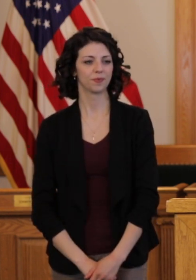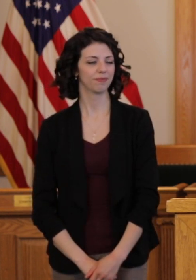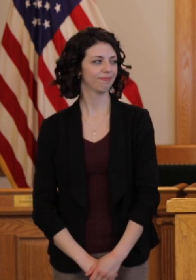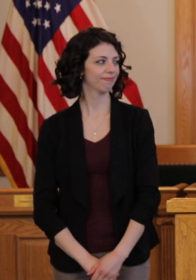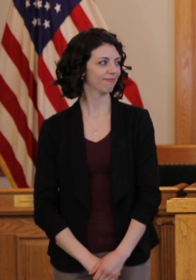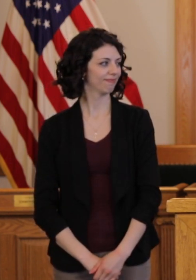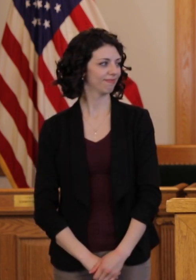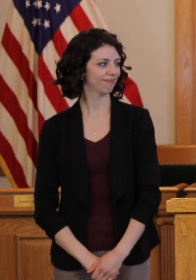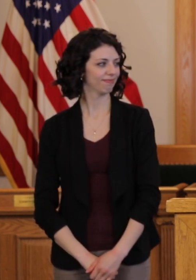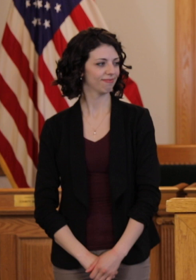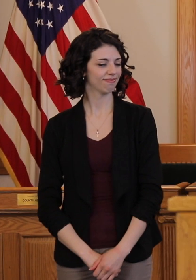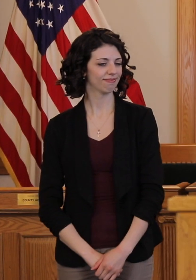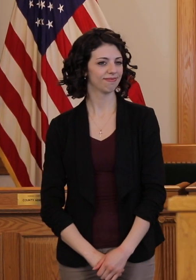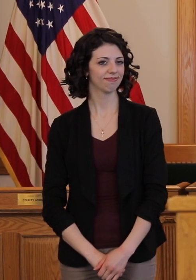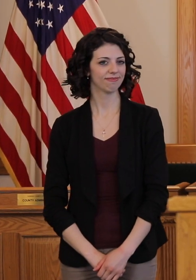Diane?